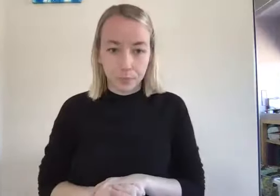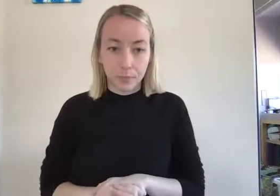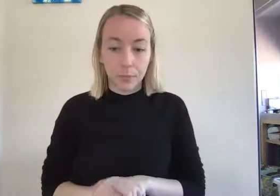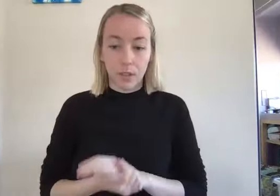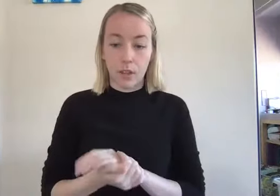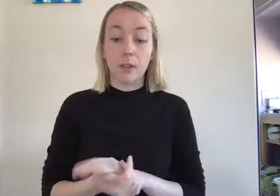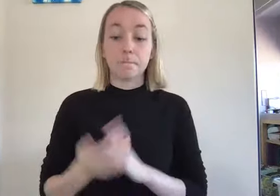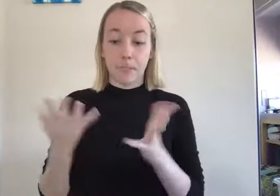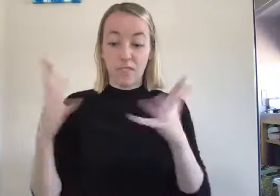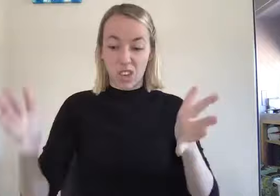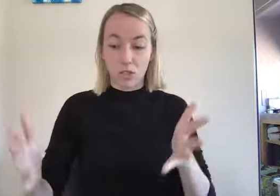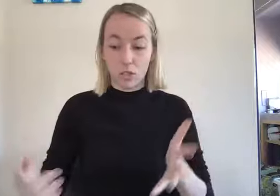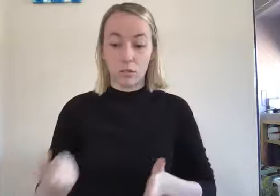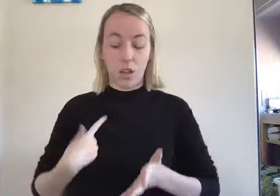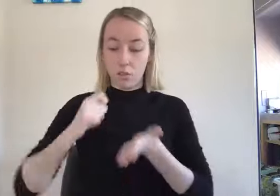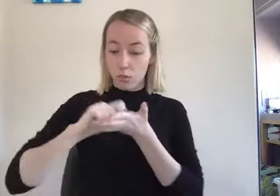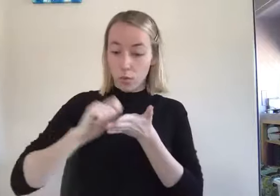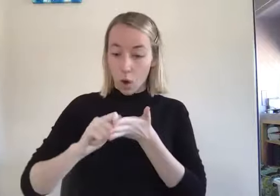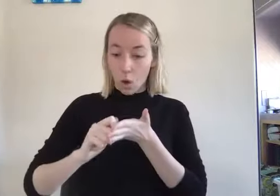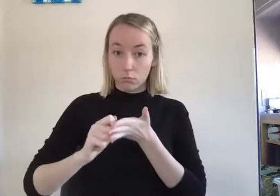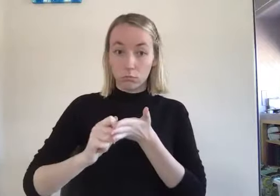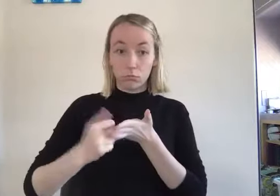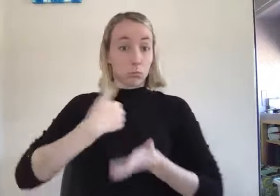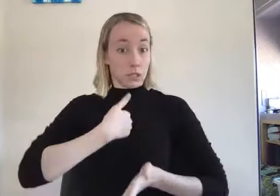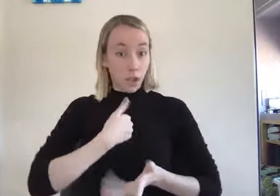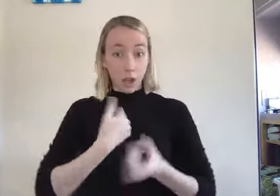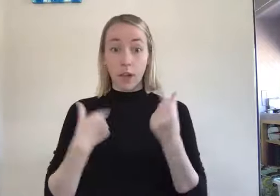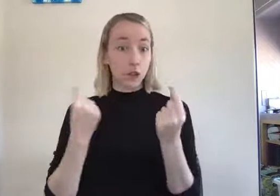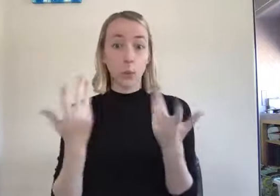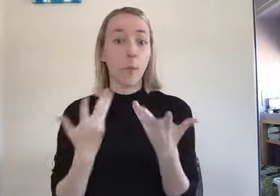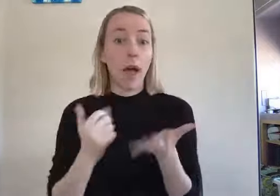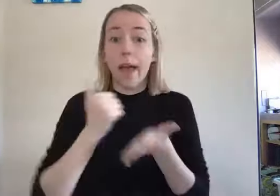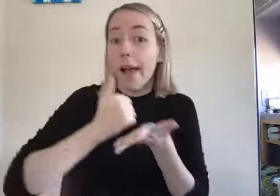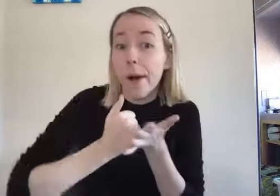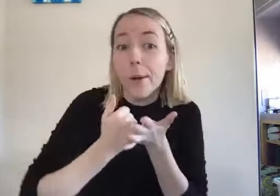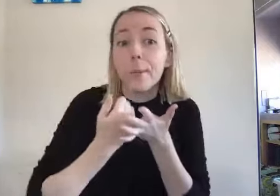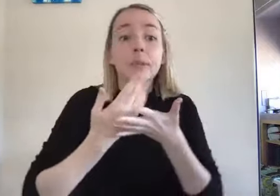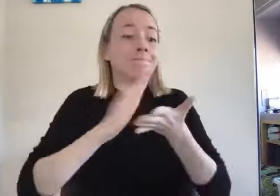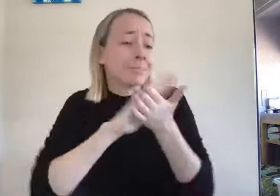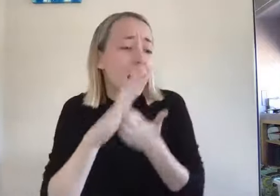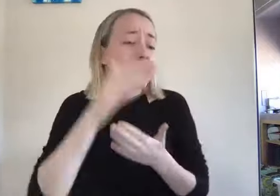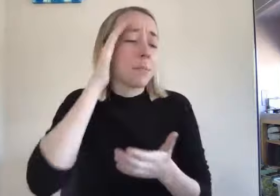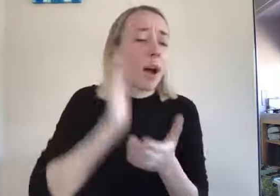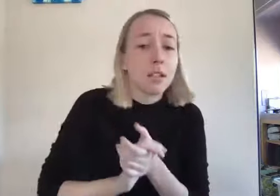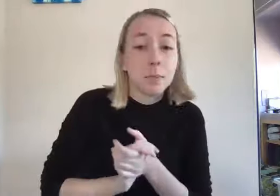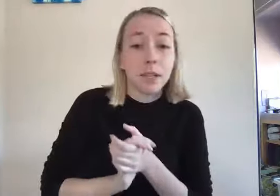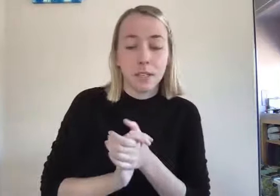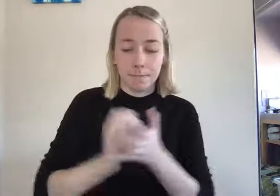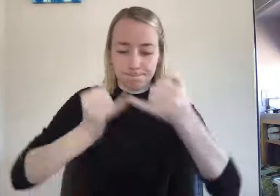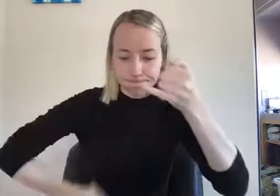the other side of the page were things that she had done that were really, for him, really helpful as far as she was concerned. And the other things she'd done to her.